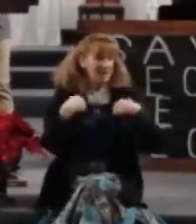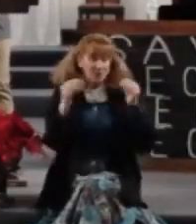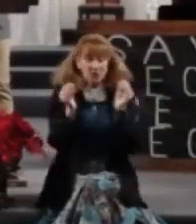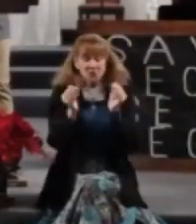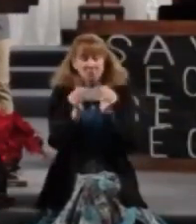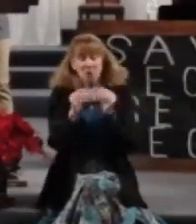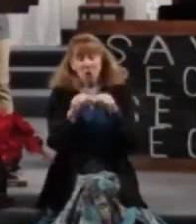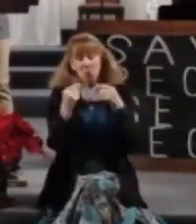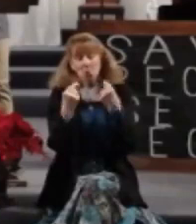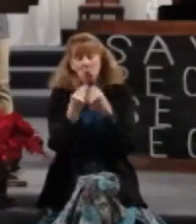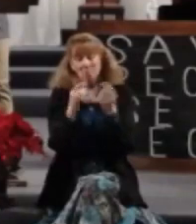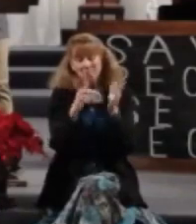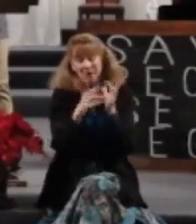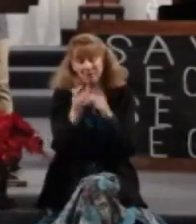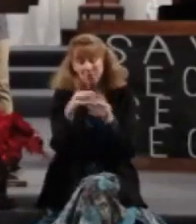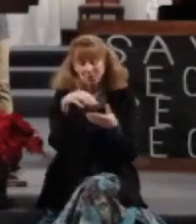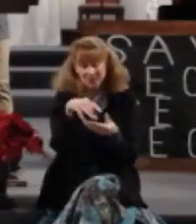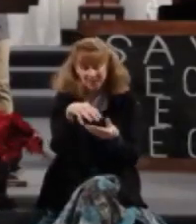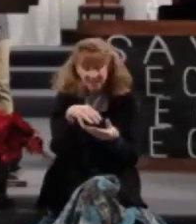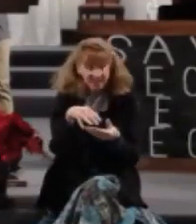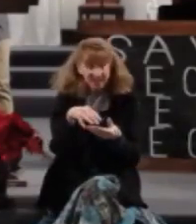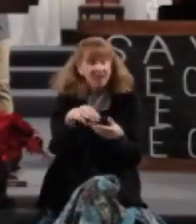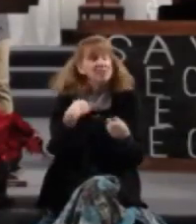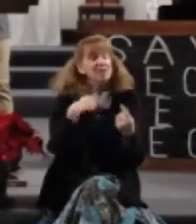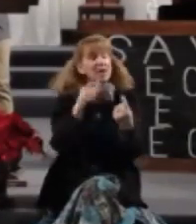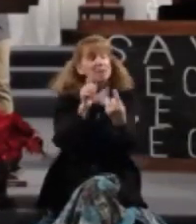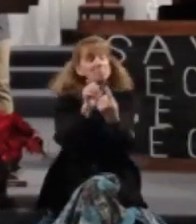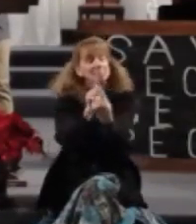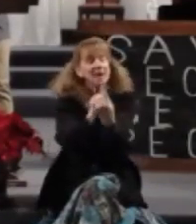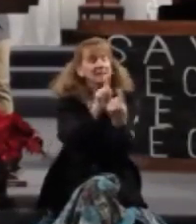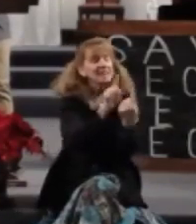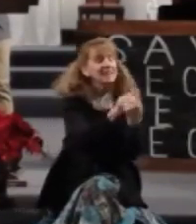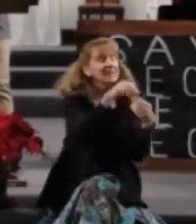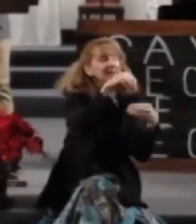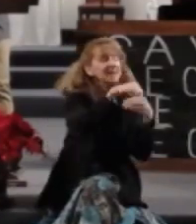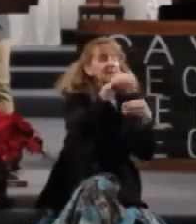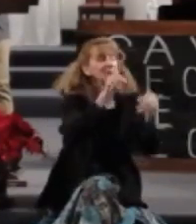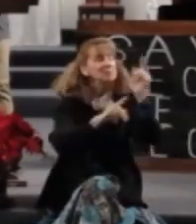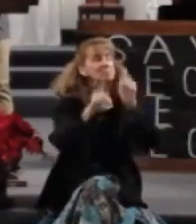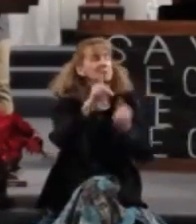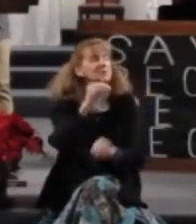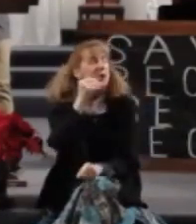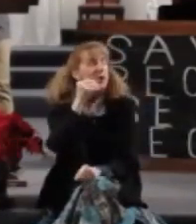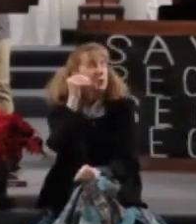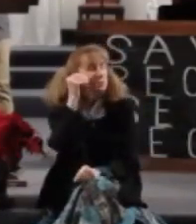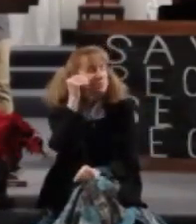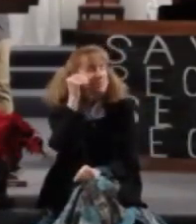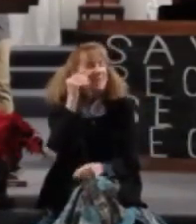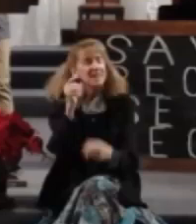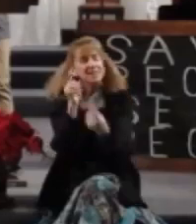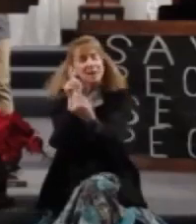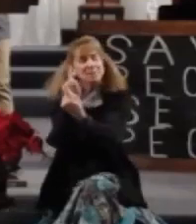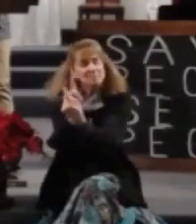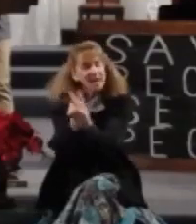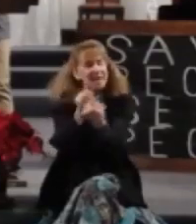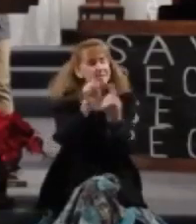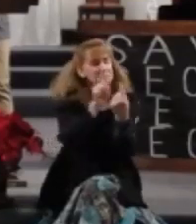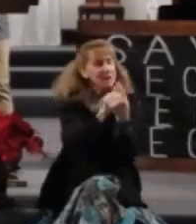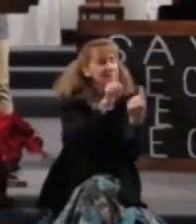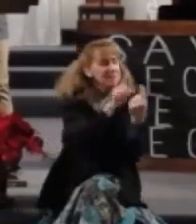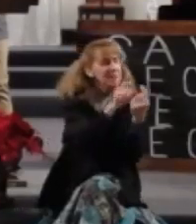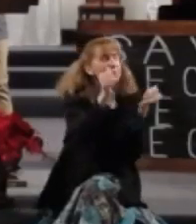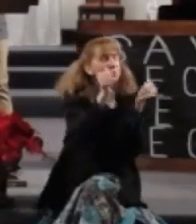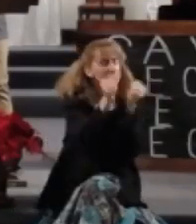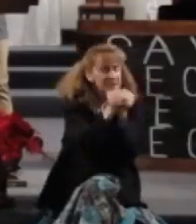on. In fact, they had no church buildings. They met in homes and wherever they could find on the streets,